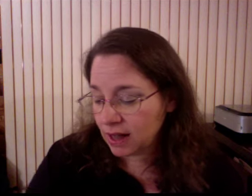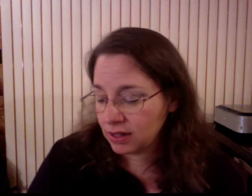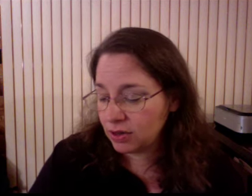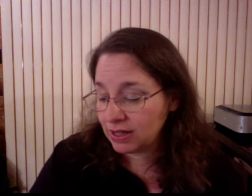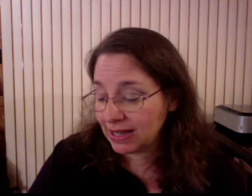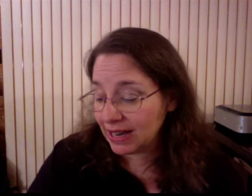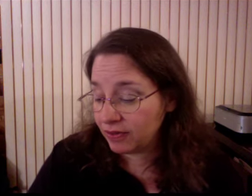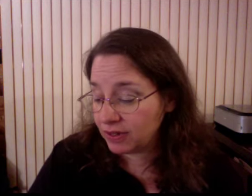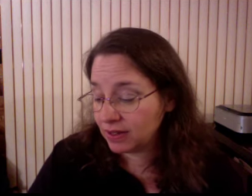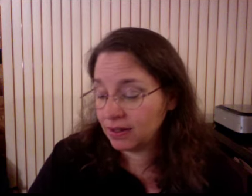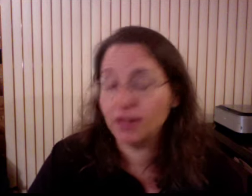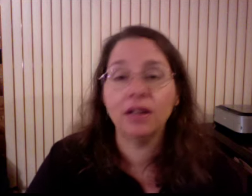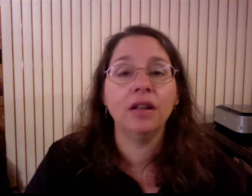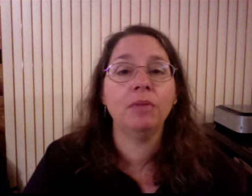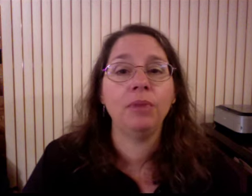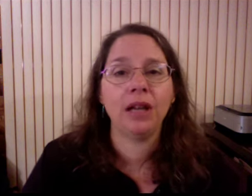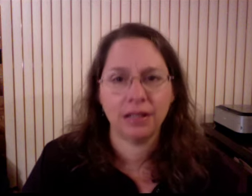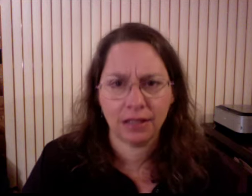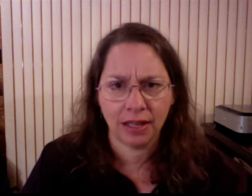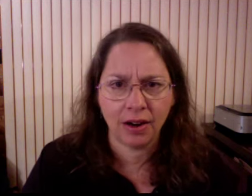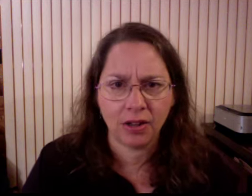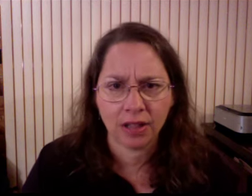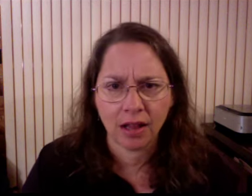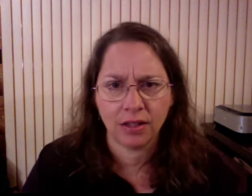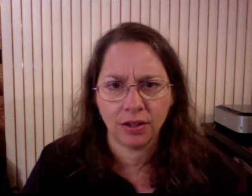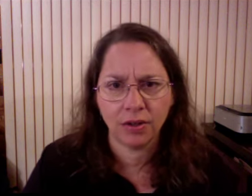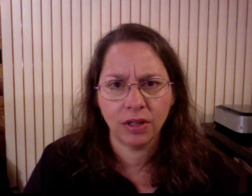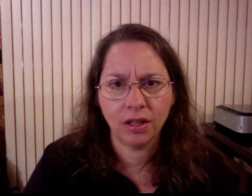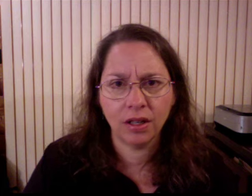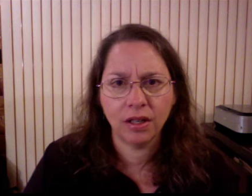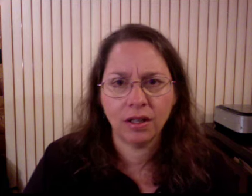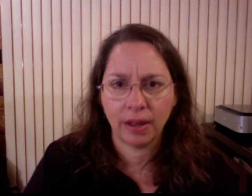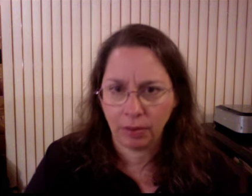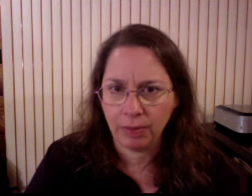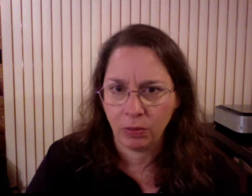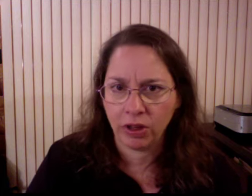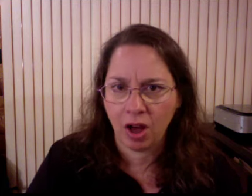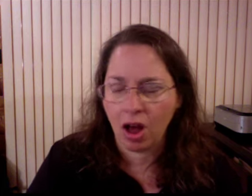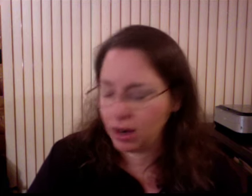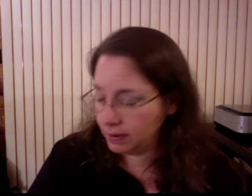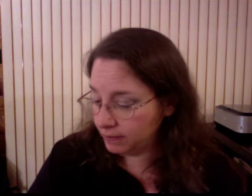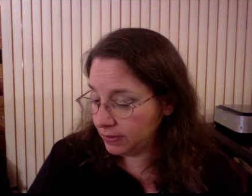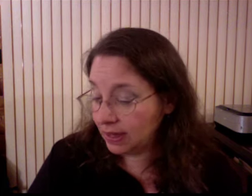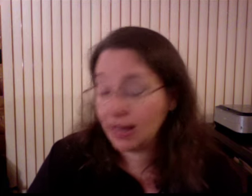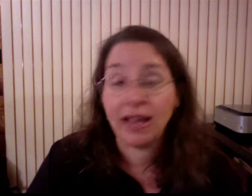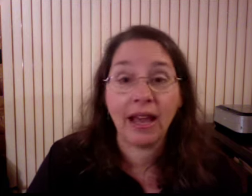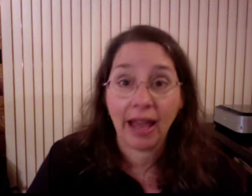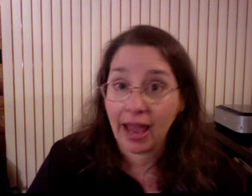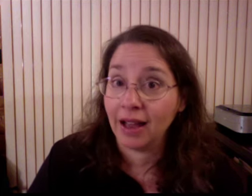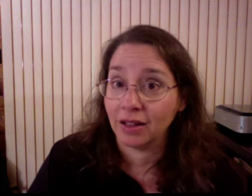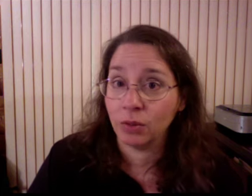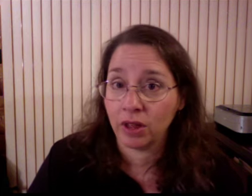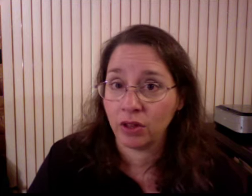Solitude is a gift because it's in our solitude that we meet with God and with other